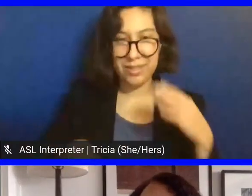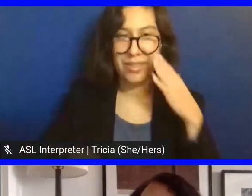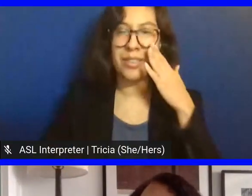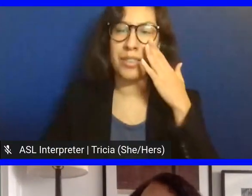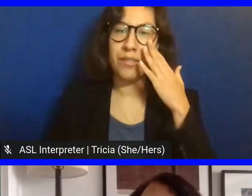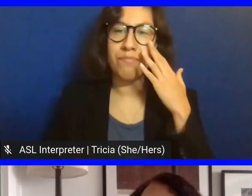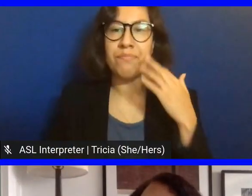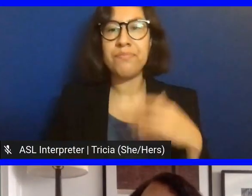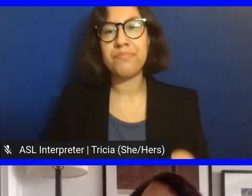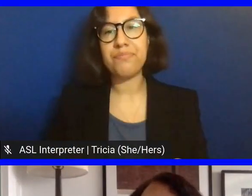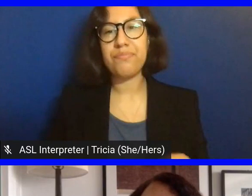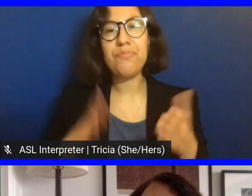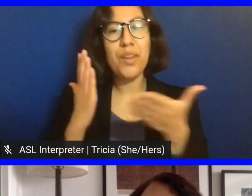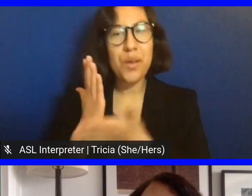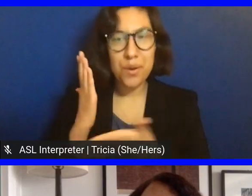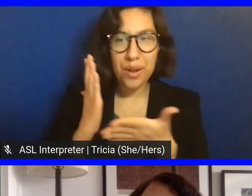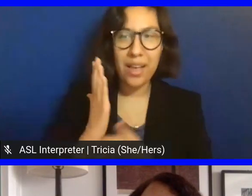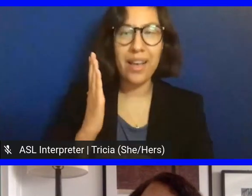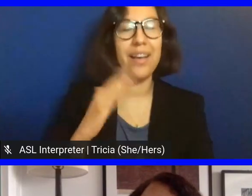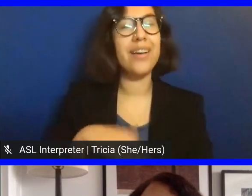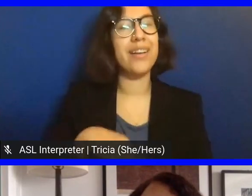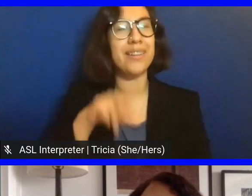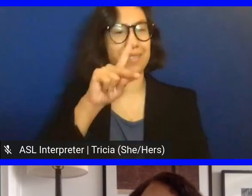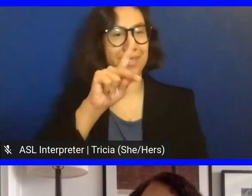All right, Karen and Tony.